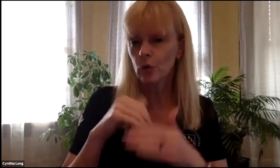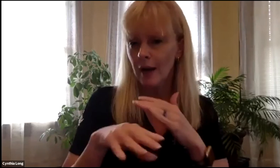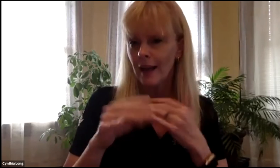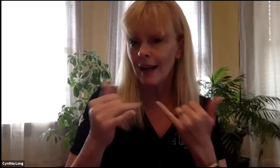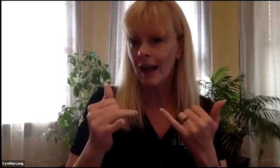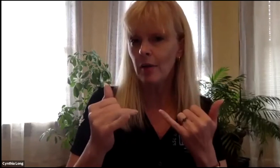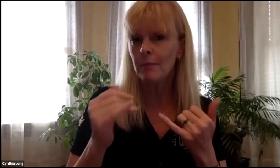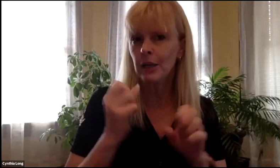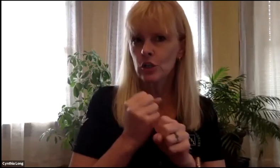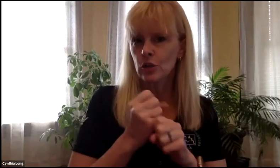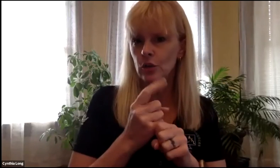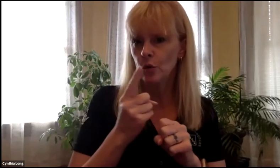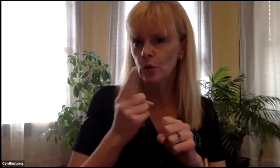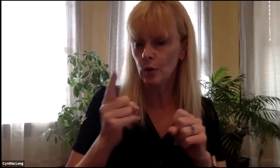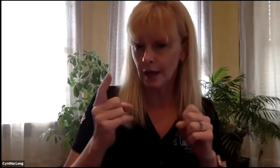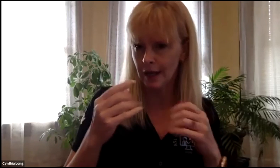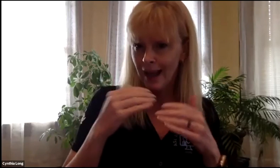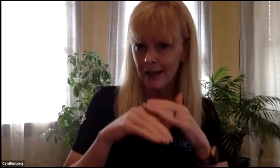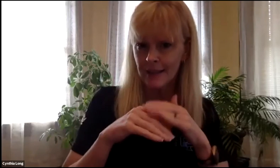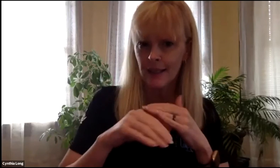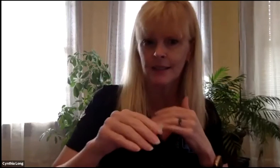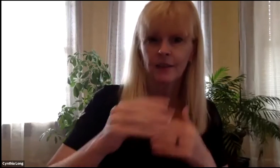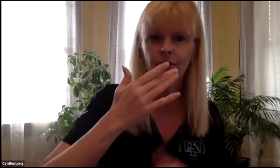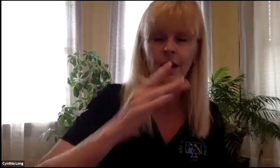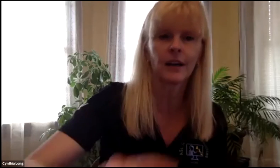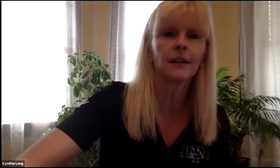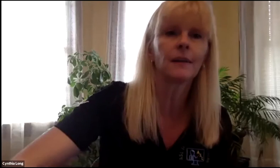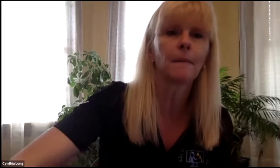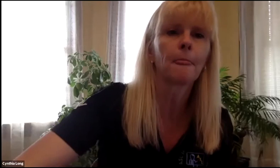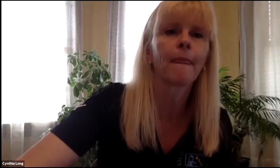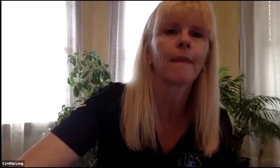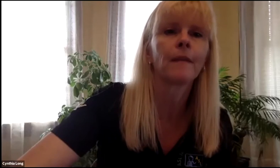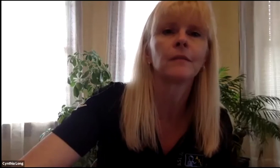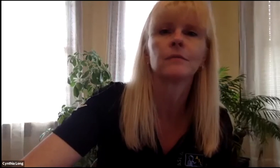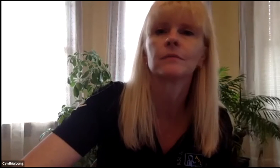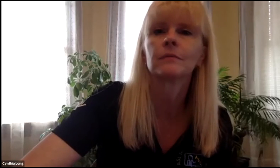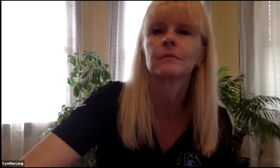So go ahead and try that now. Make sure you can access